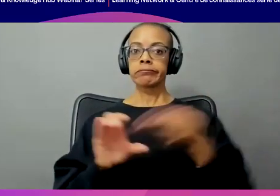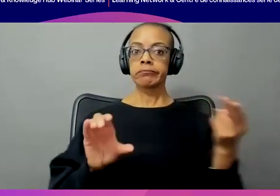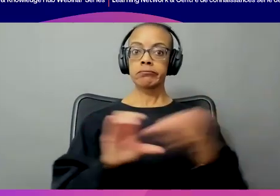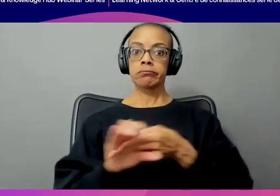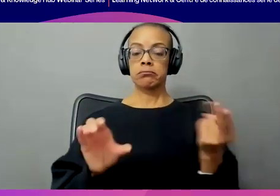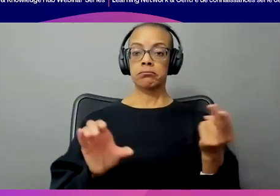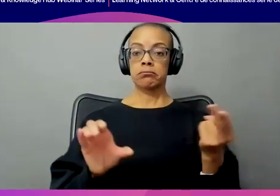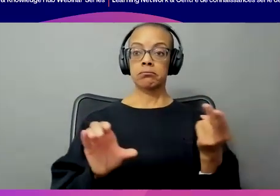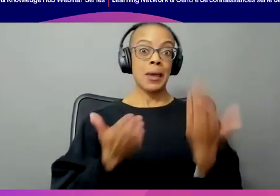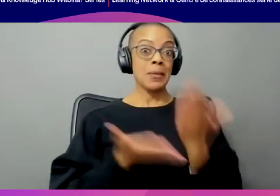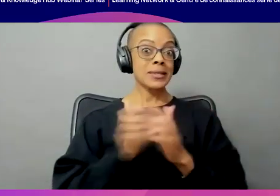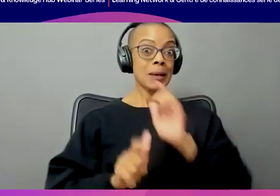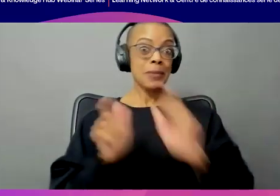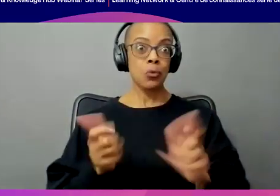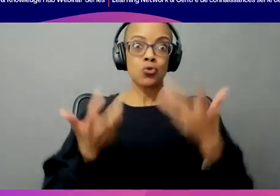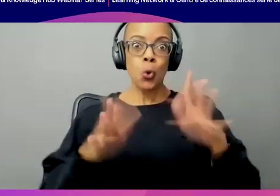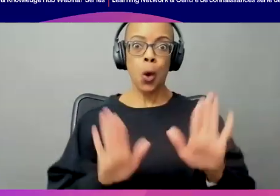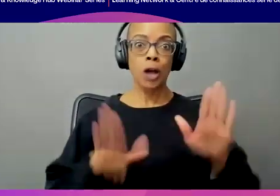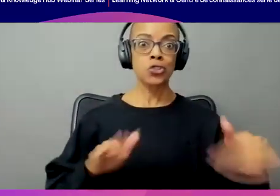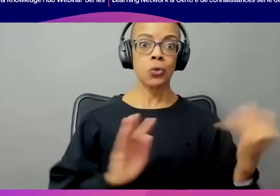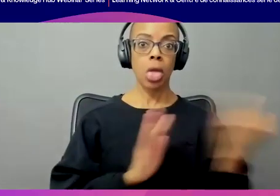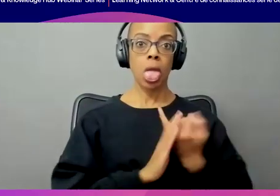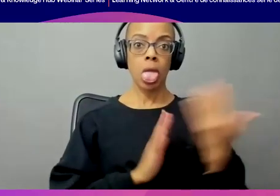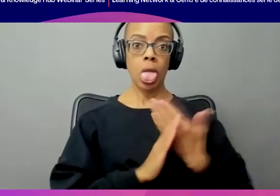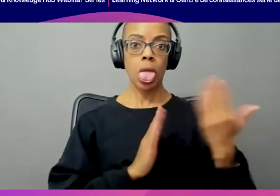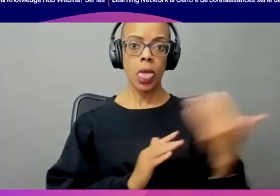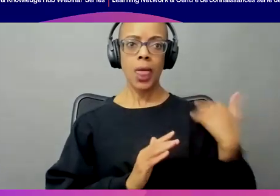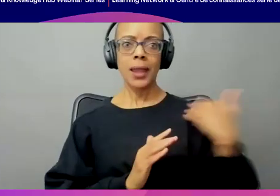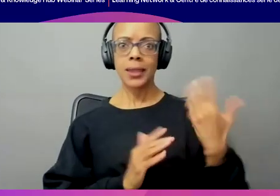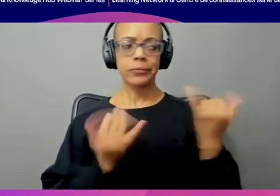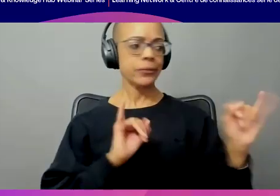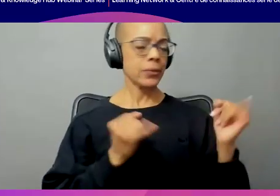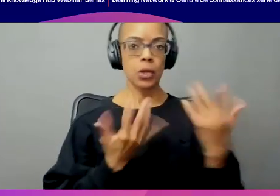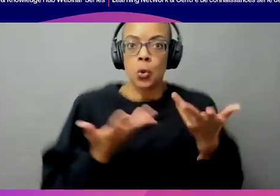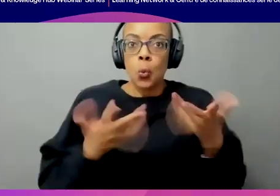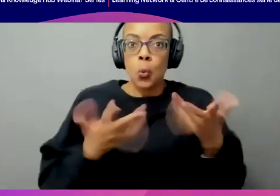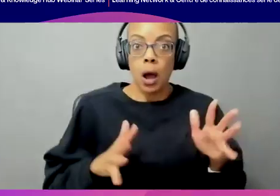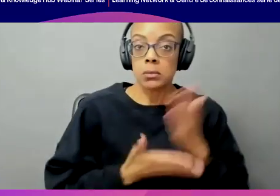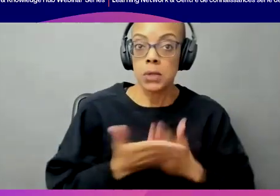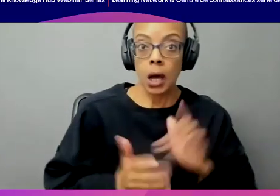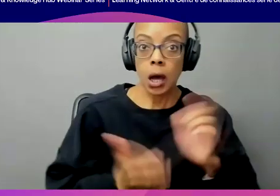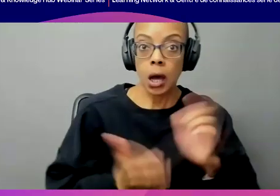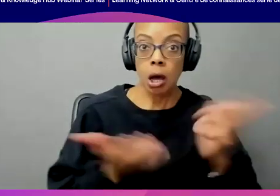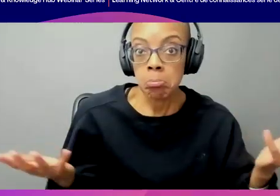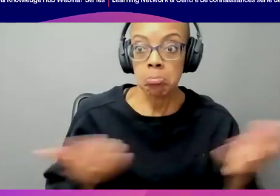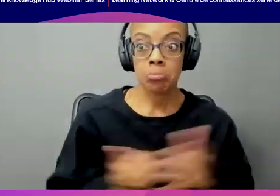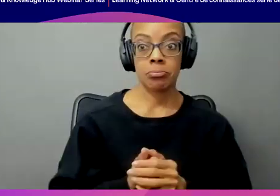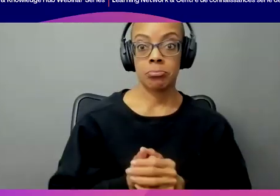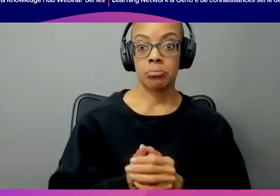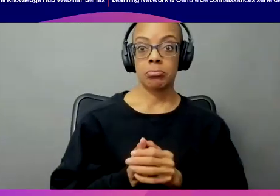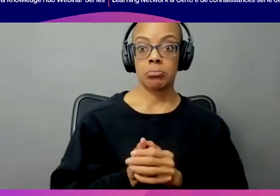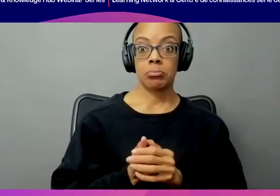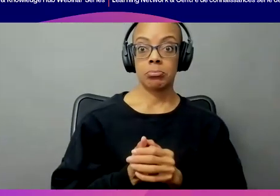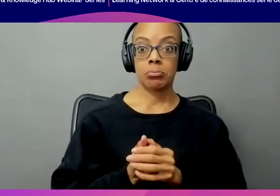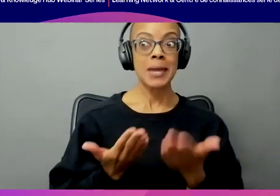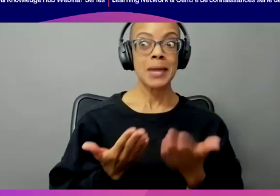want children coming in and out of the room. They might find that really disruptive to a group setting. Maybe that's really the worst thing that could be happening